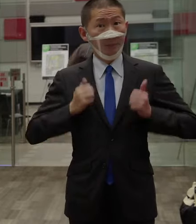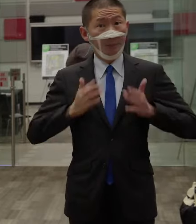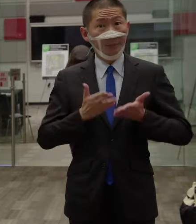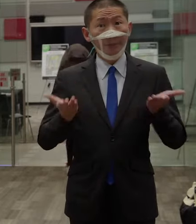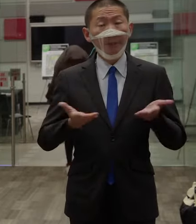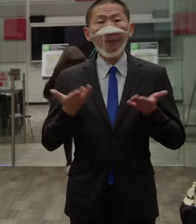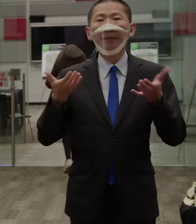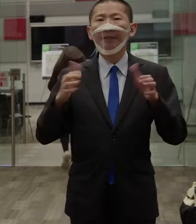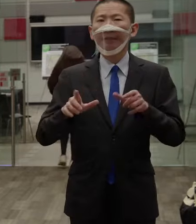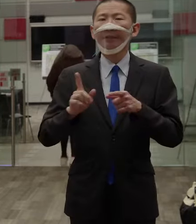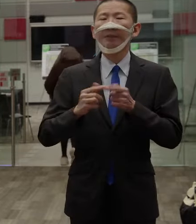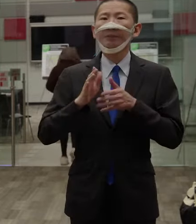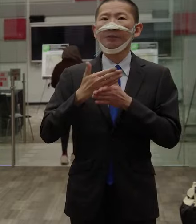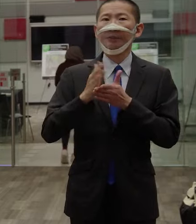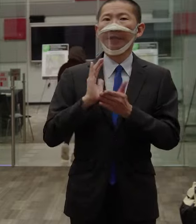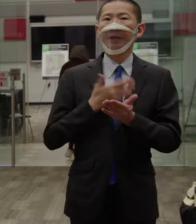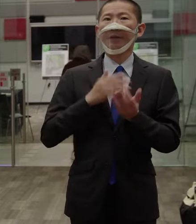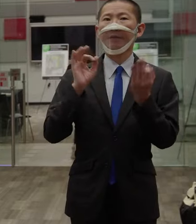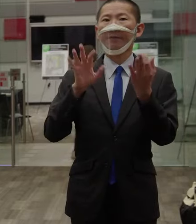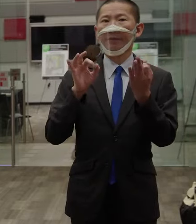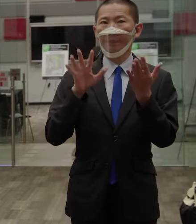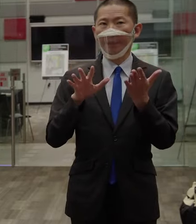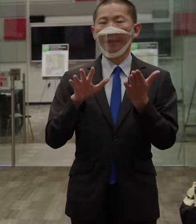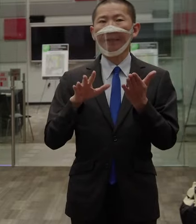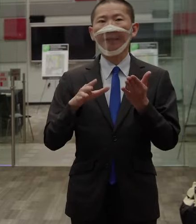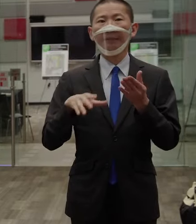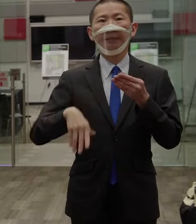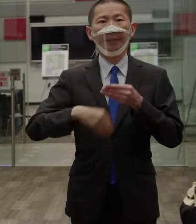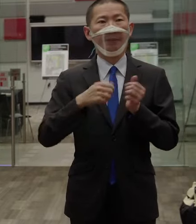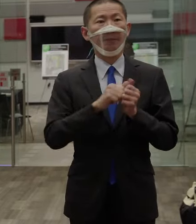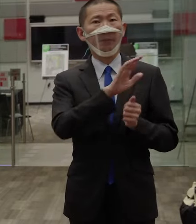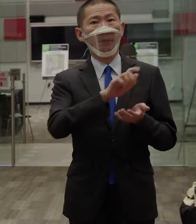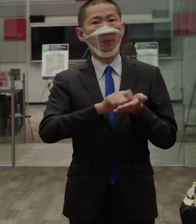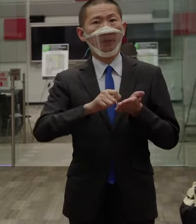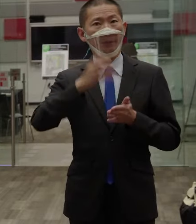to provide our feedback to your great presentation. So